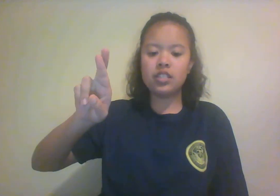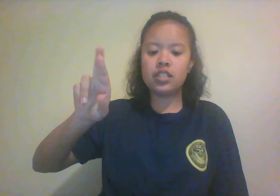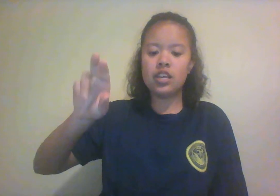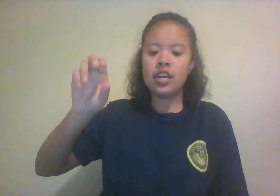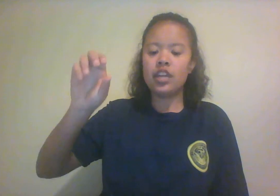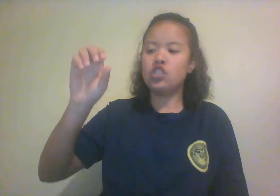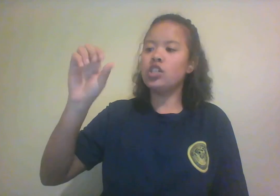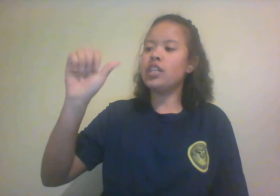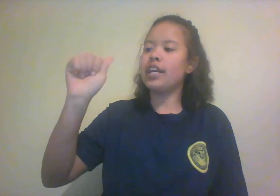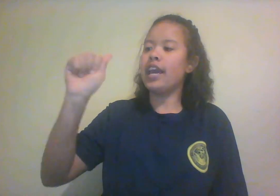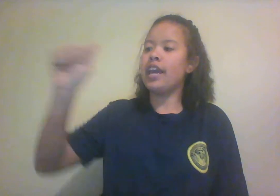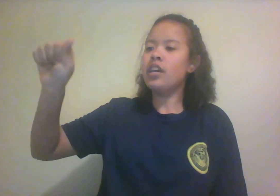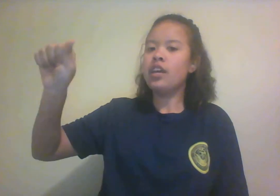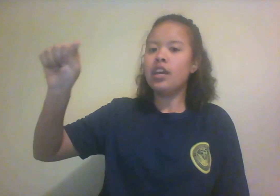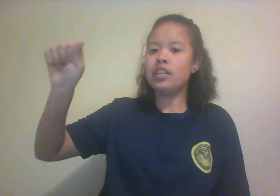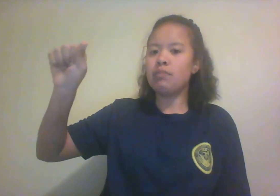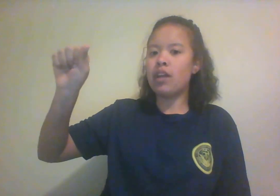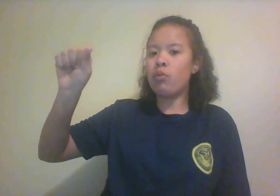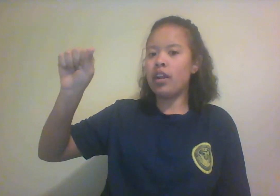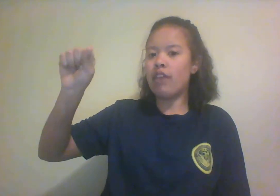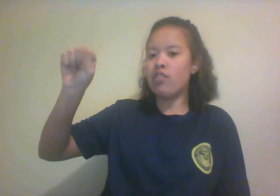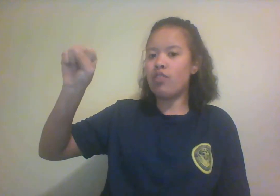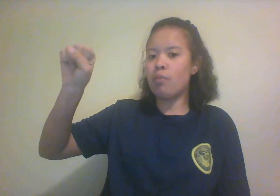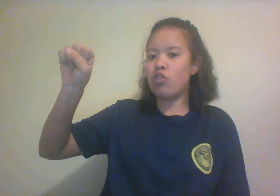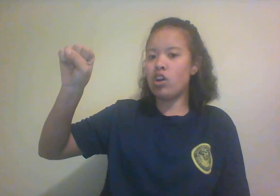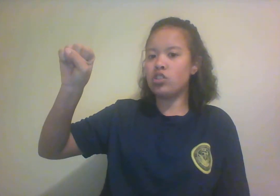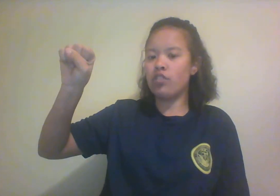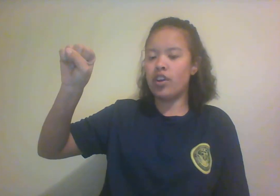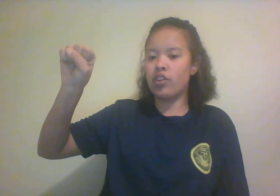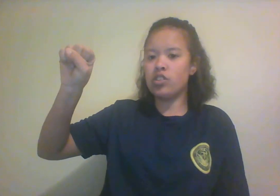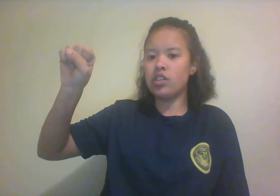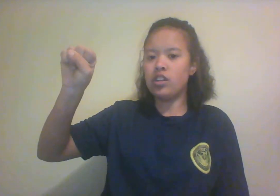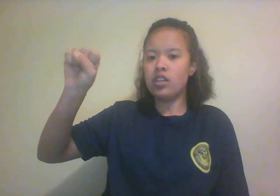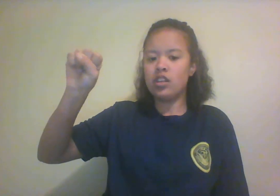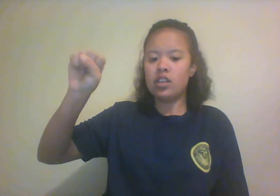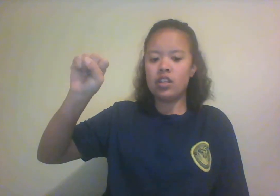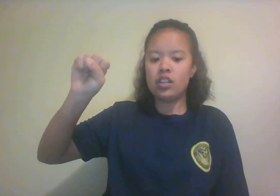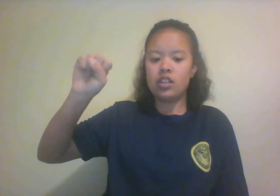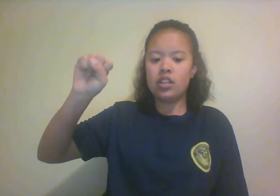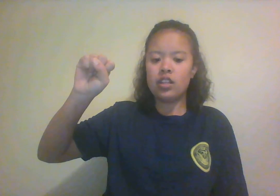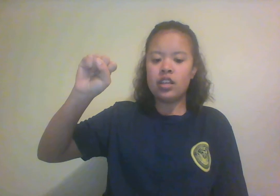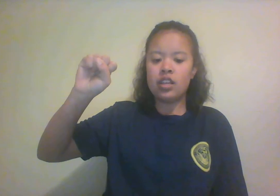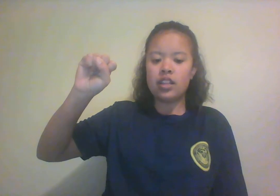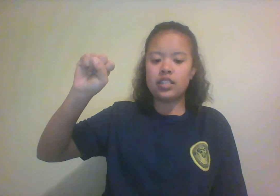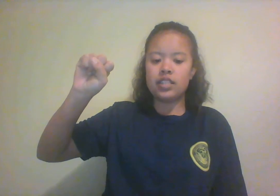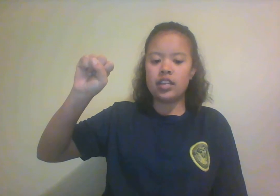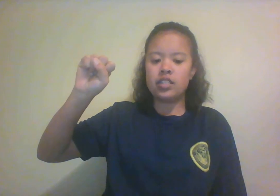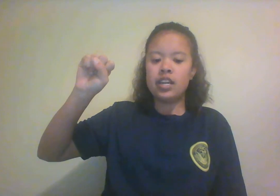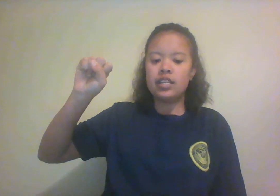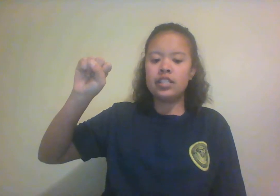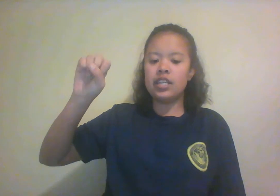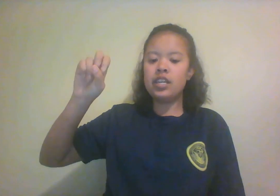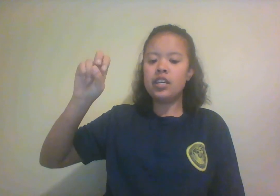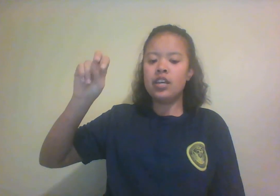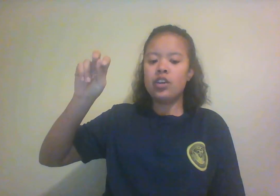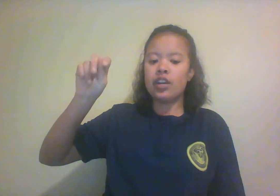S is just like A, except now we're going to have our thumb across our fingers. That's S. T, you're going to